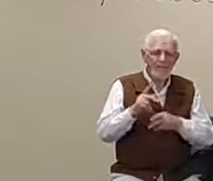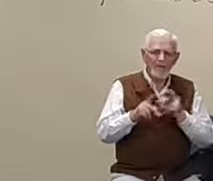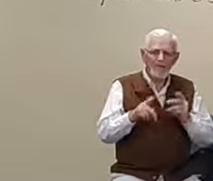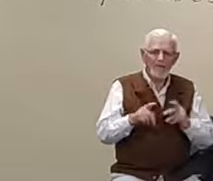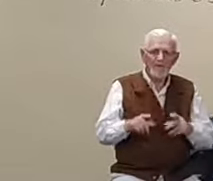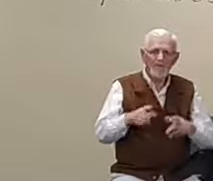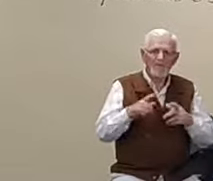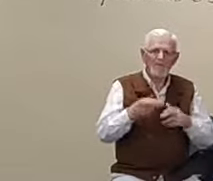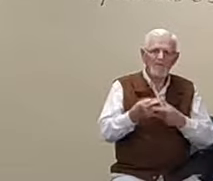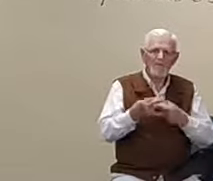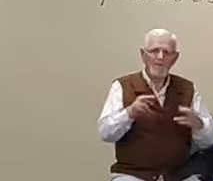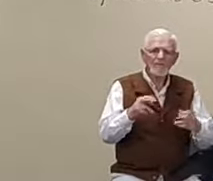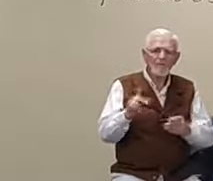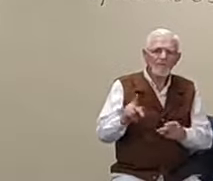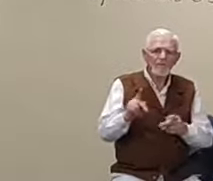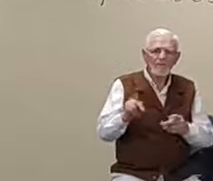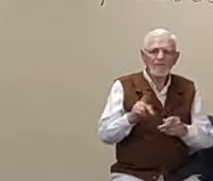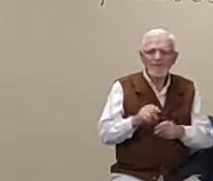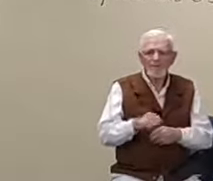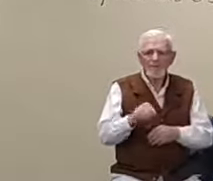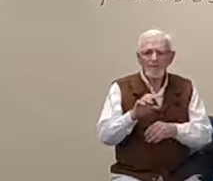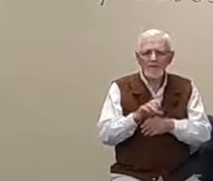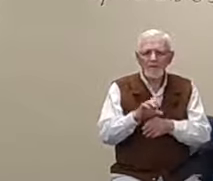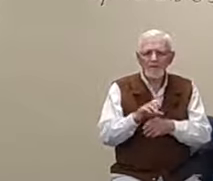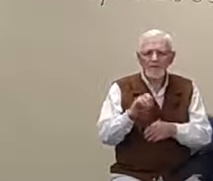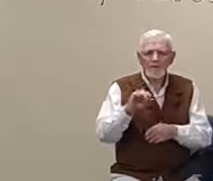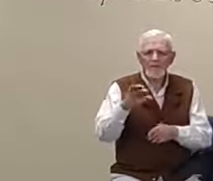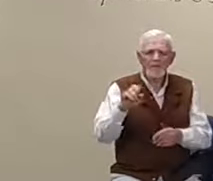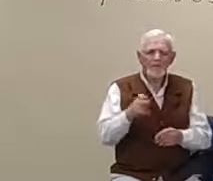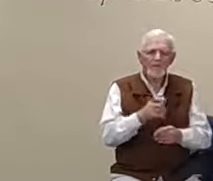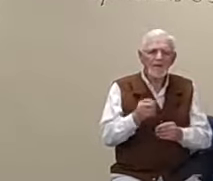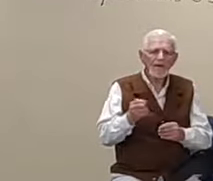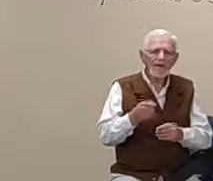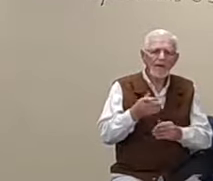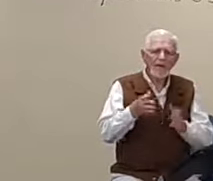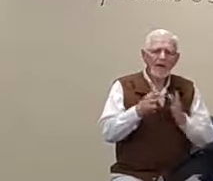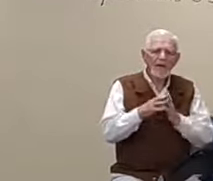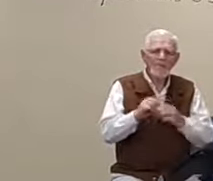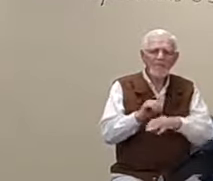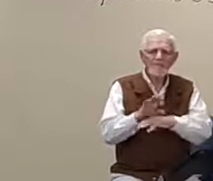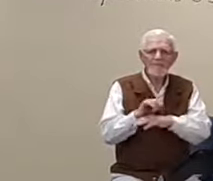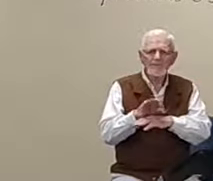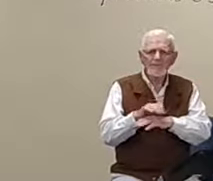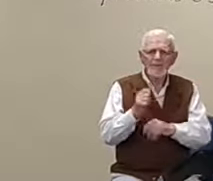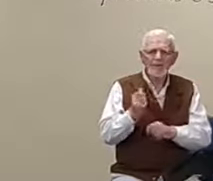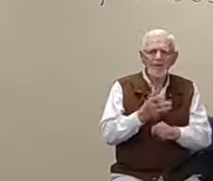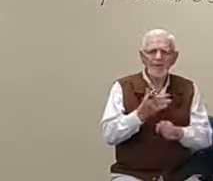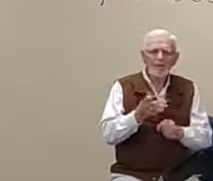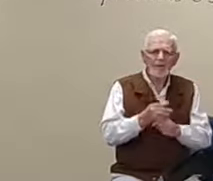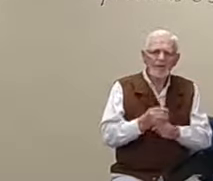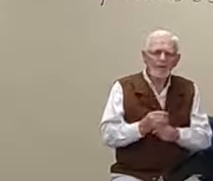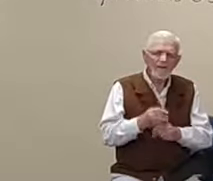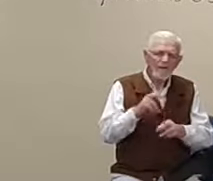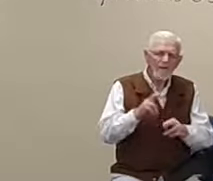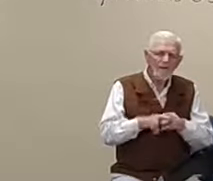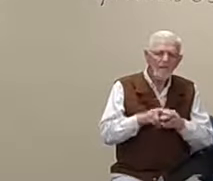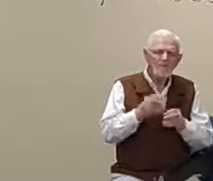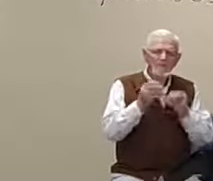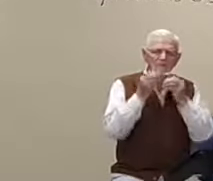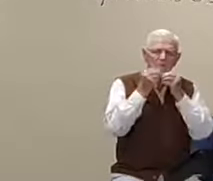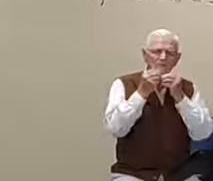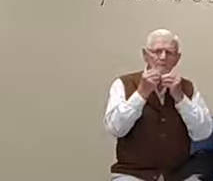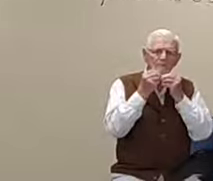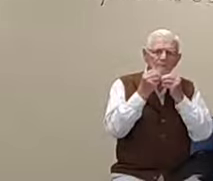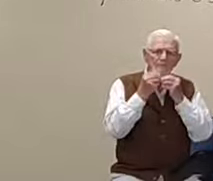in their kitchens or in the church office, and they've come and asked for counseling. And I have absolutely sat dumbfounded with